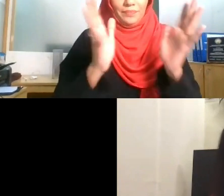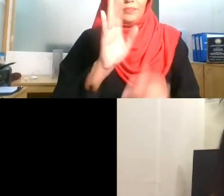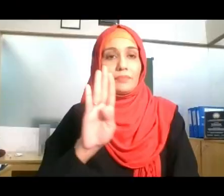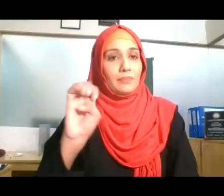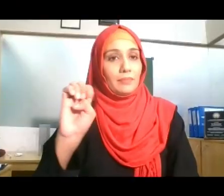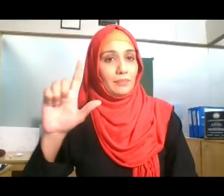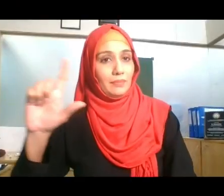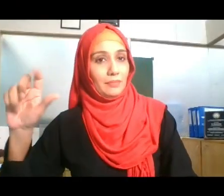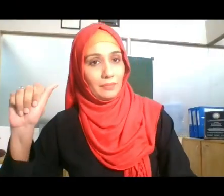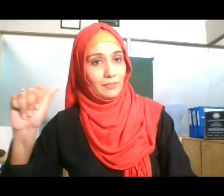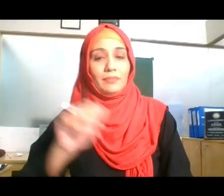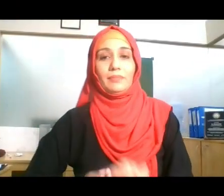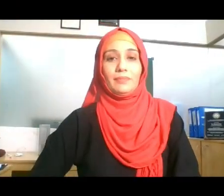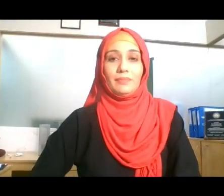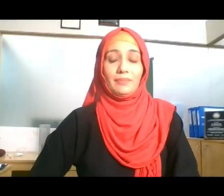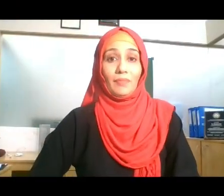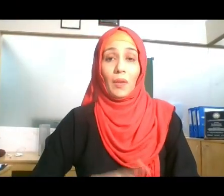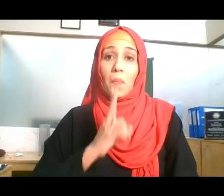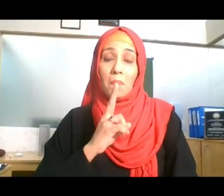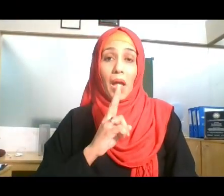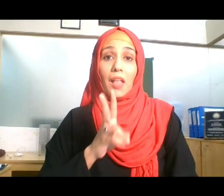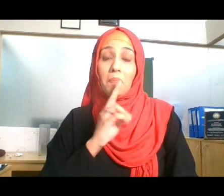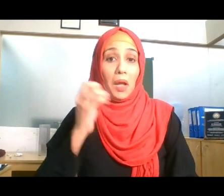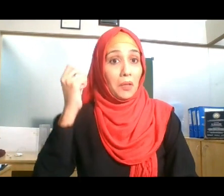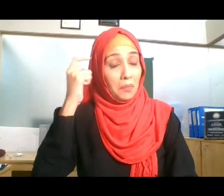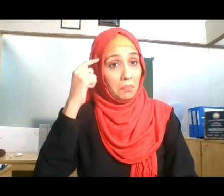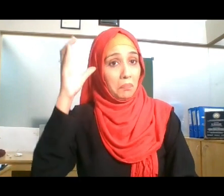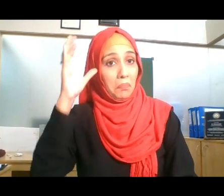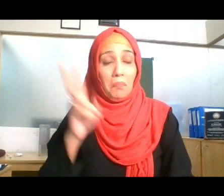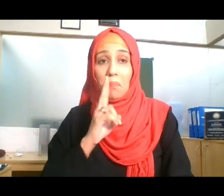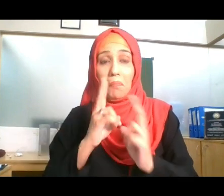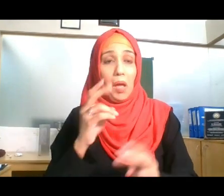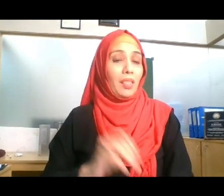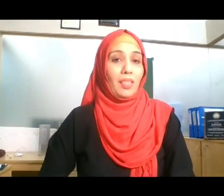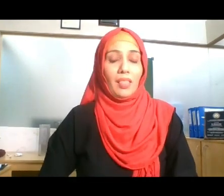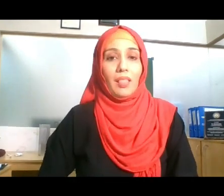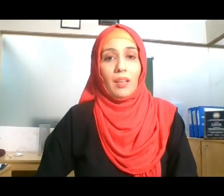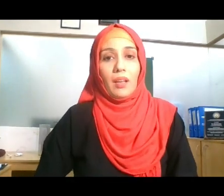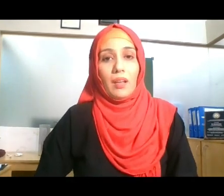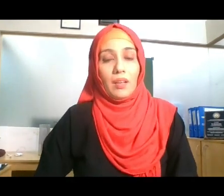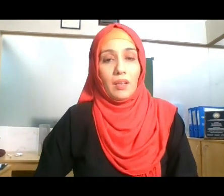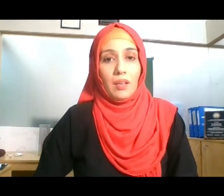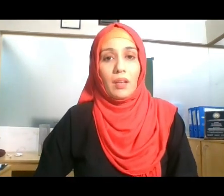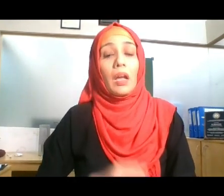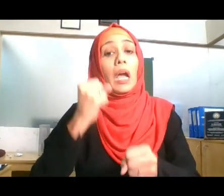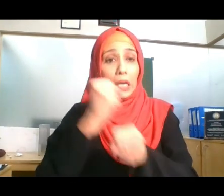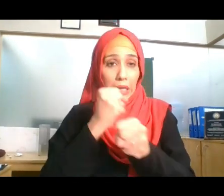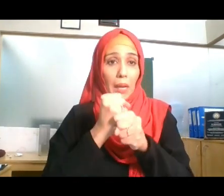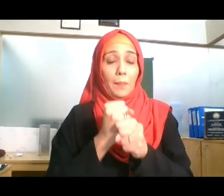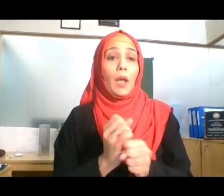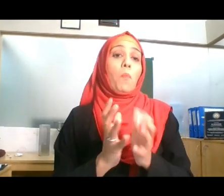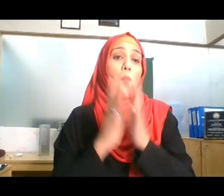those wise and inspirational words. We know that the government has a big role to play